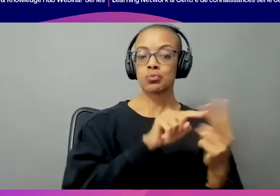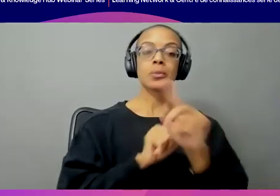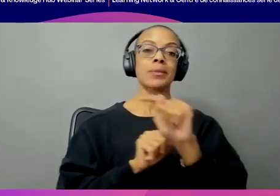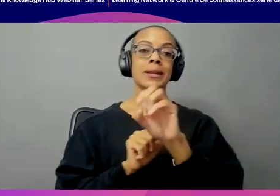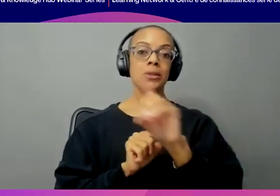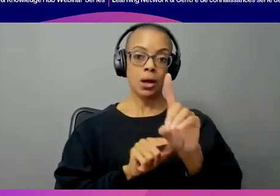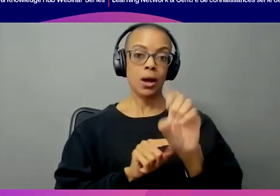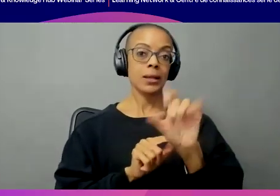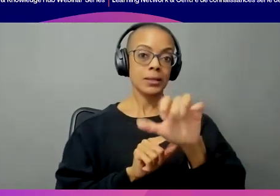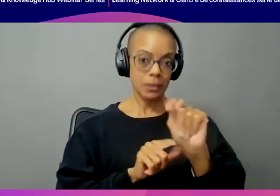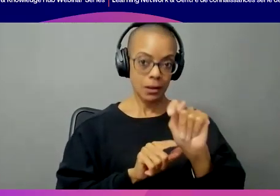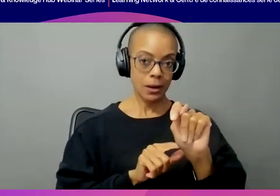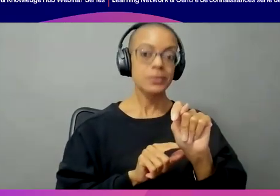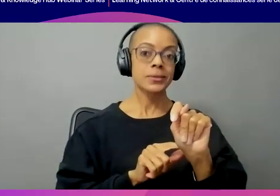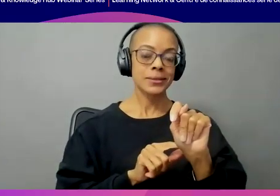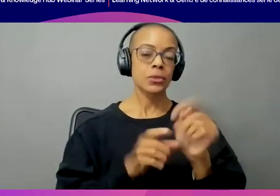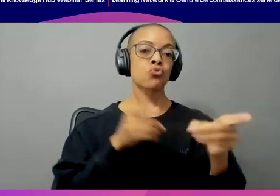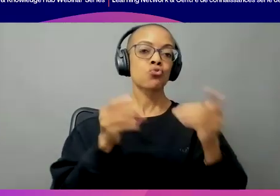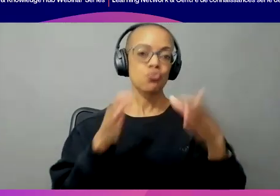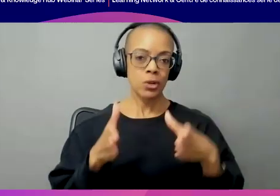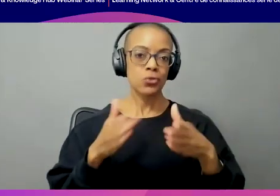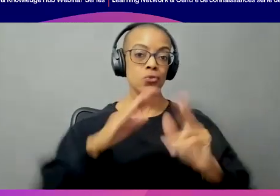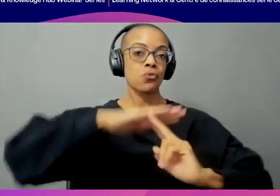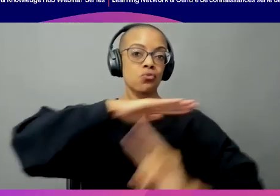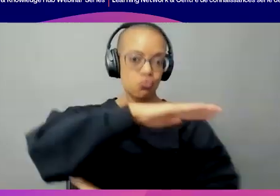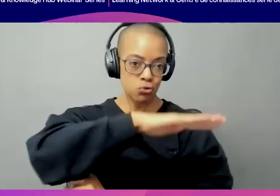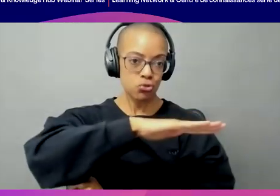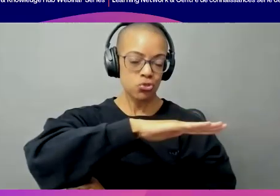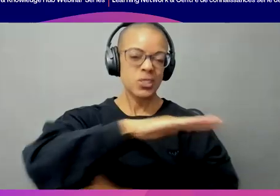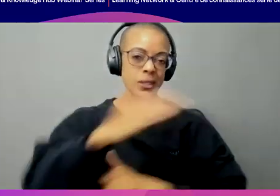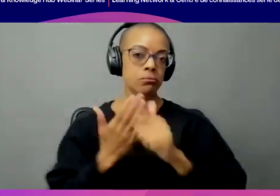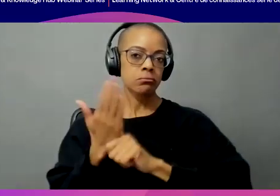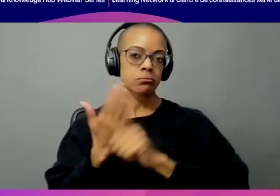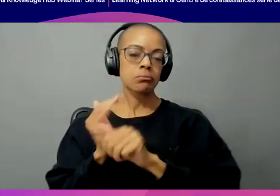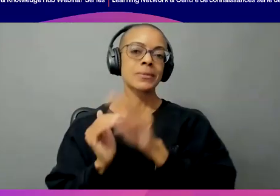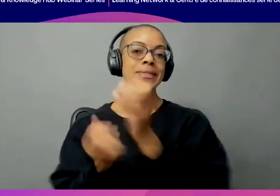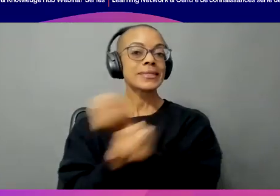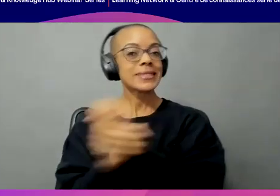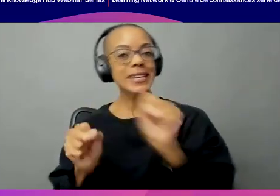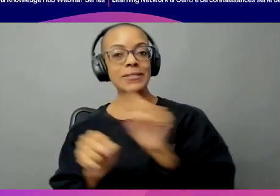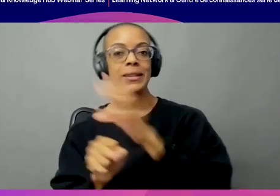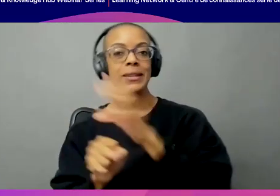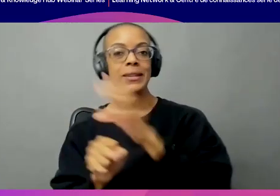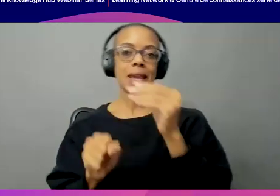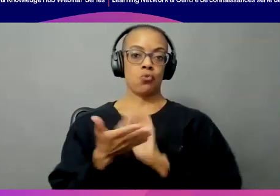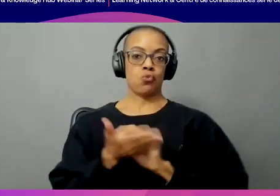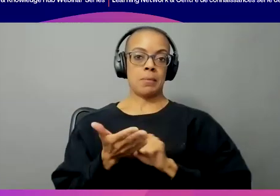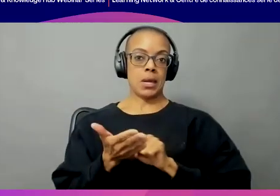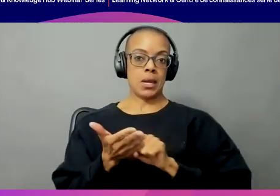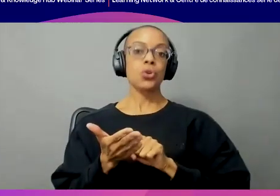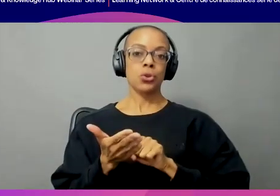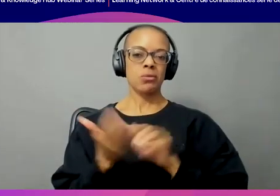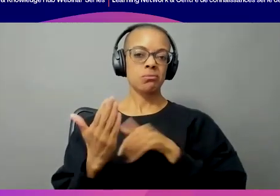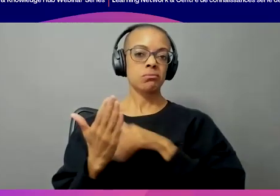Scott, who's the director of Bridges and the author of a manual called Safety and Repair, which is a 3-phase approach to address gender-based